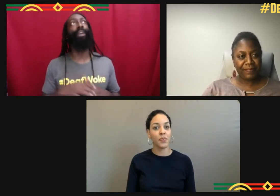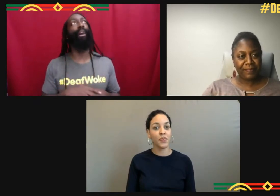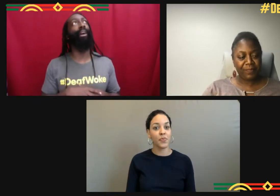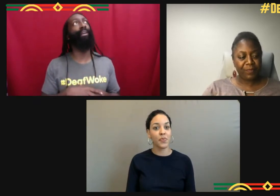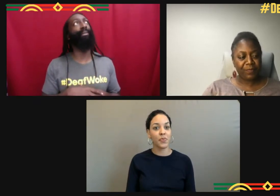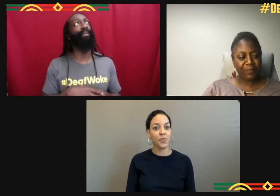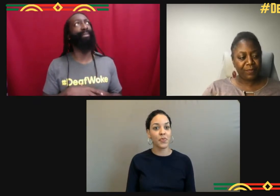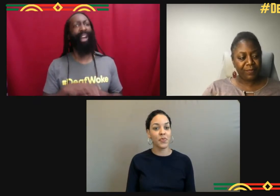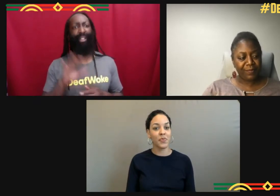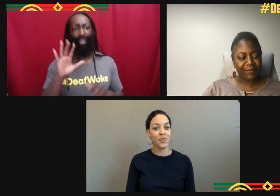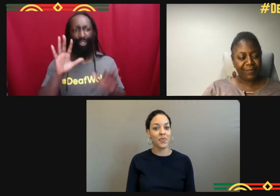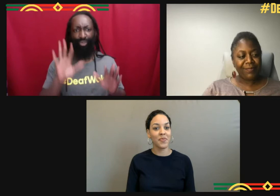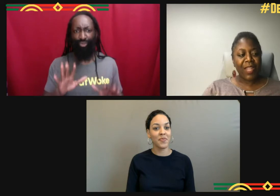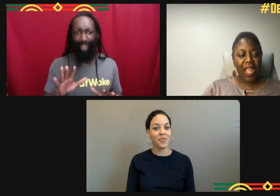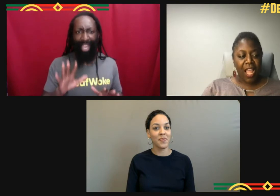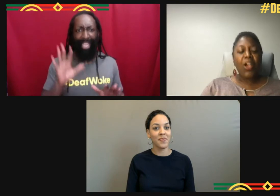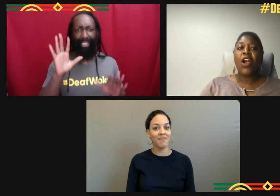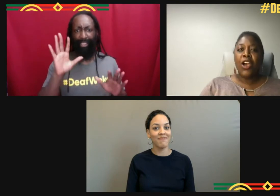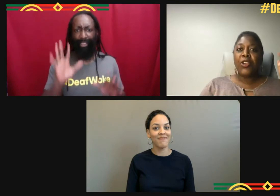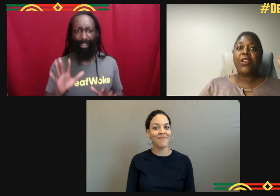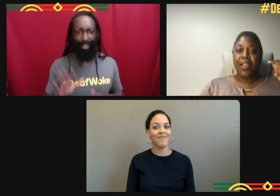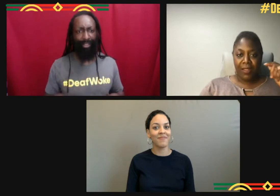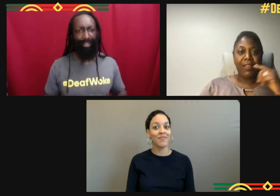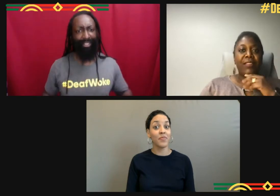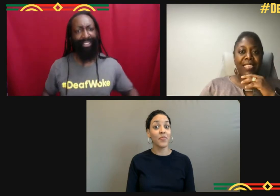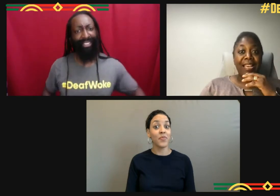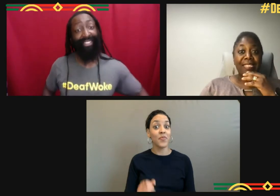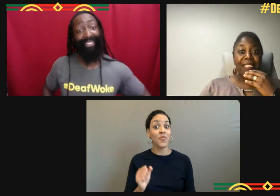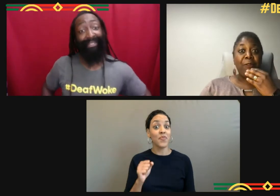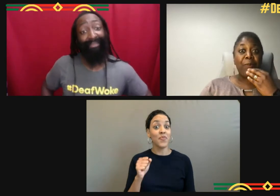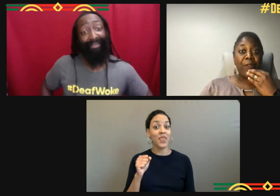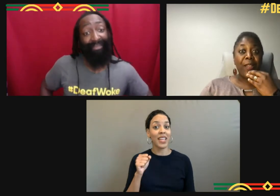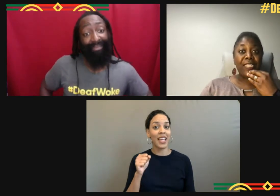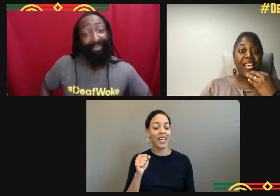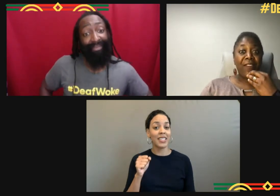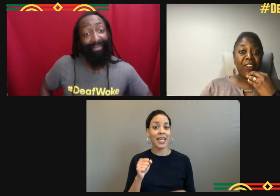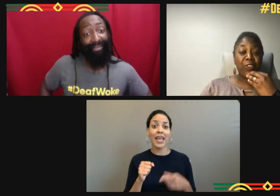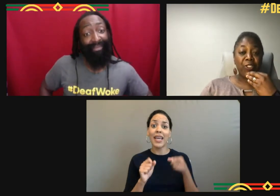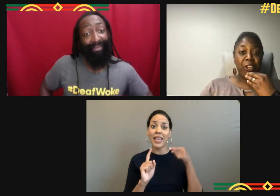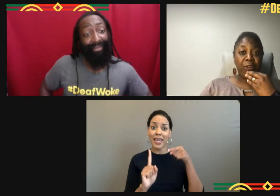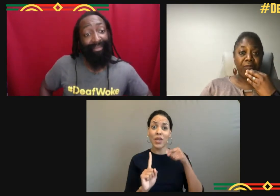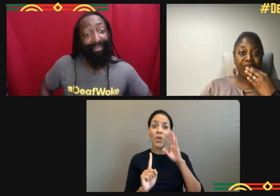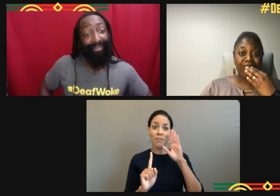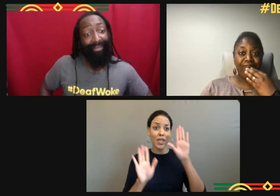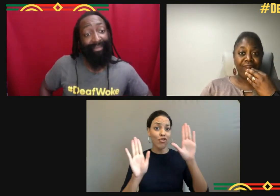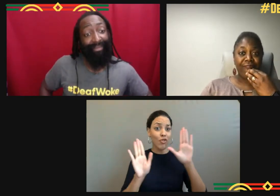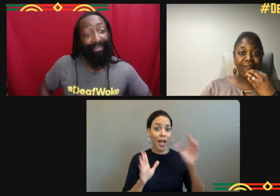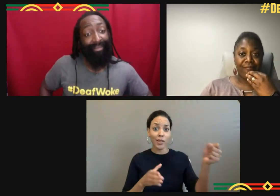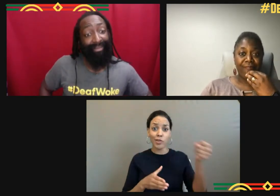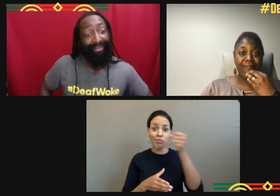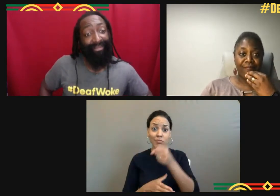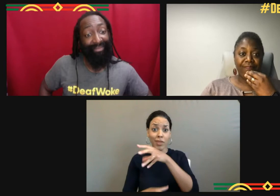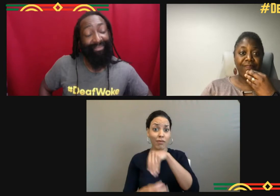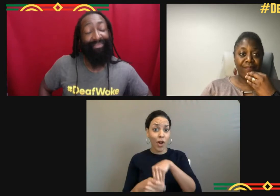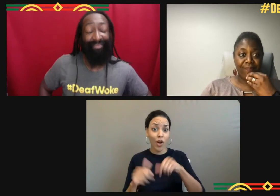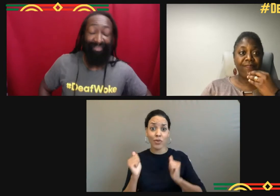Maybe we might interview him in the future. Yes, he would be great to have on your show.